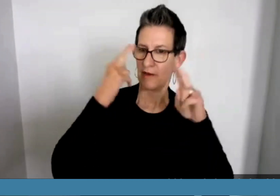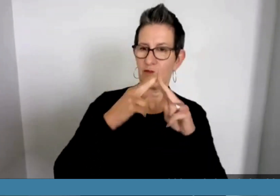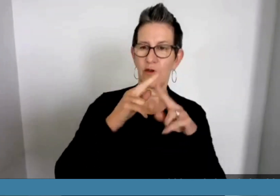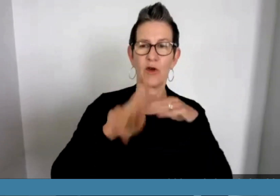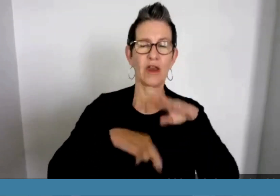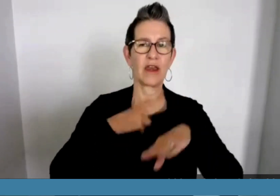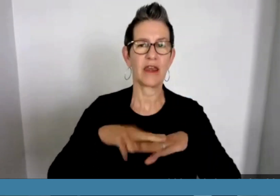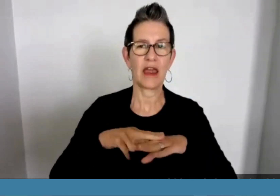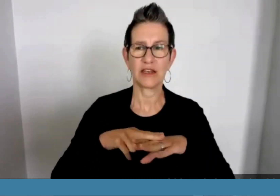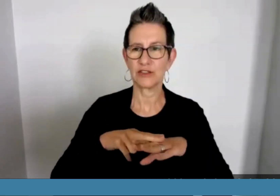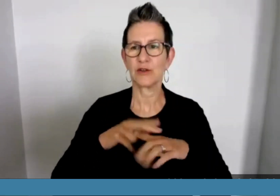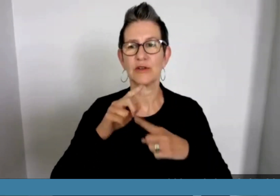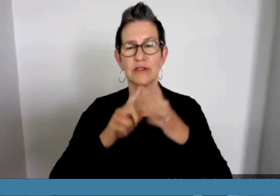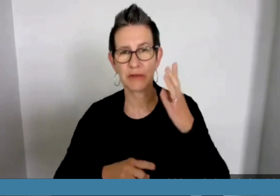Disability Research Partnership.